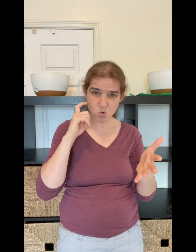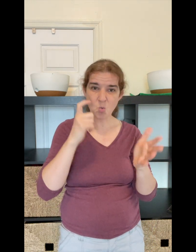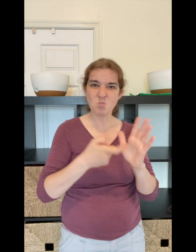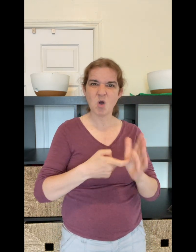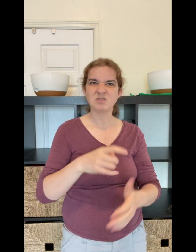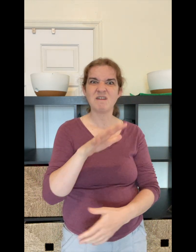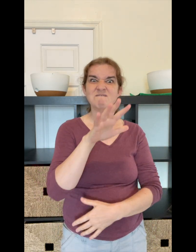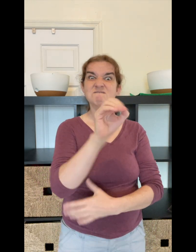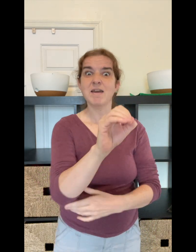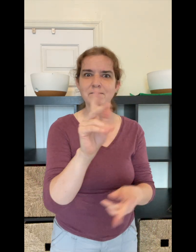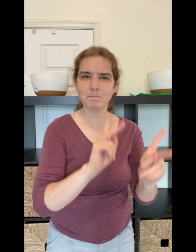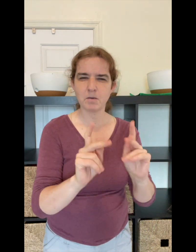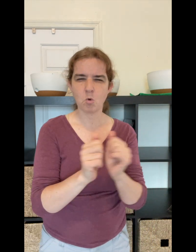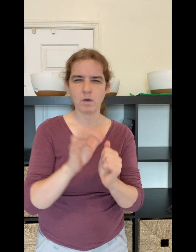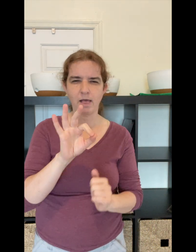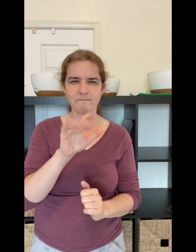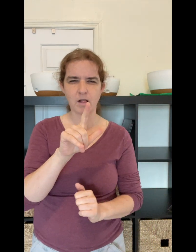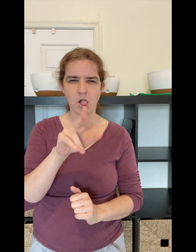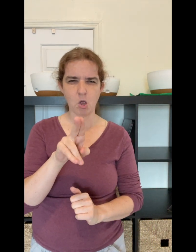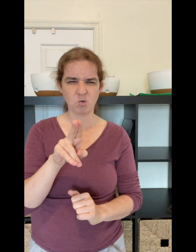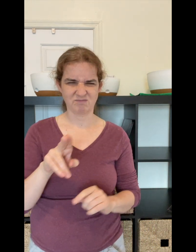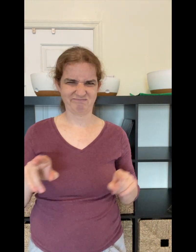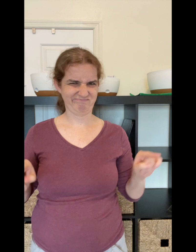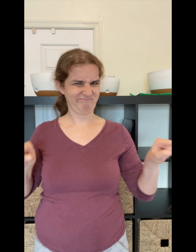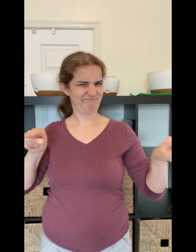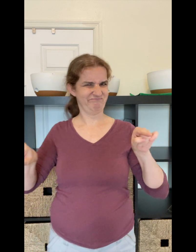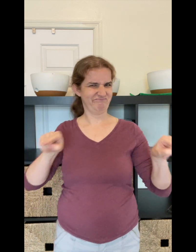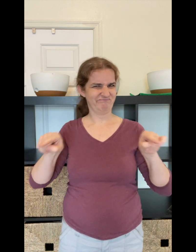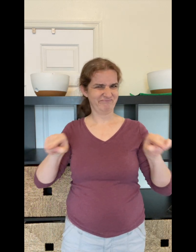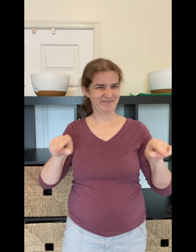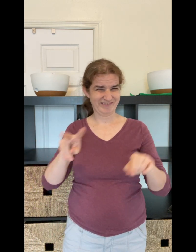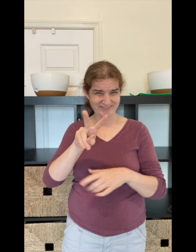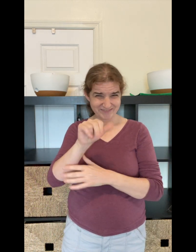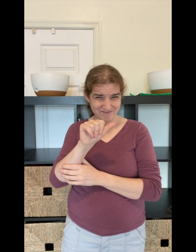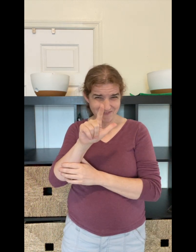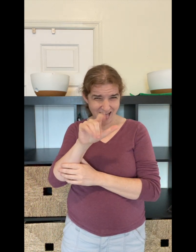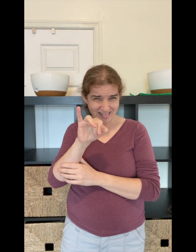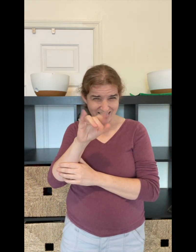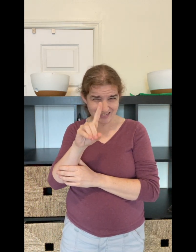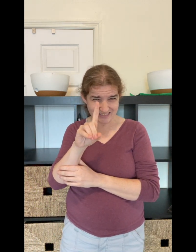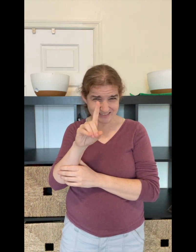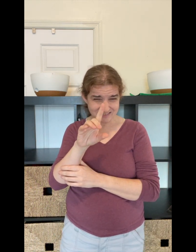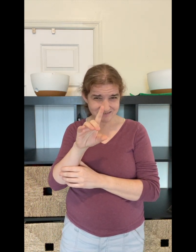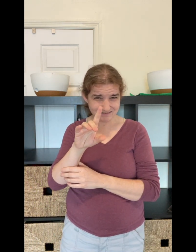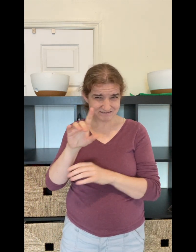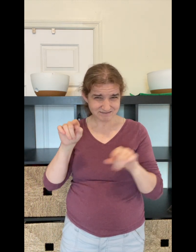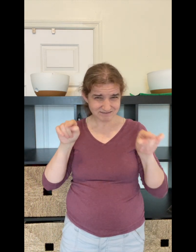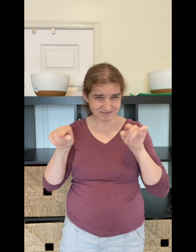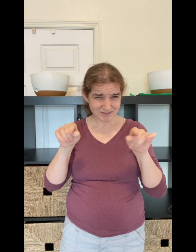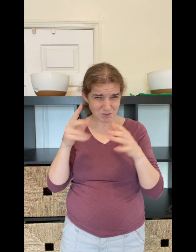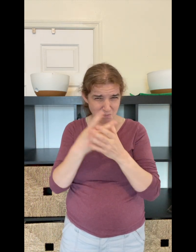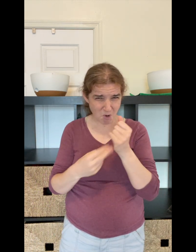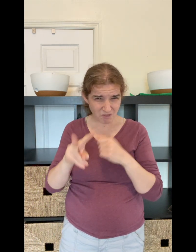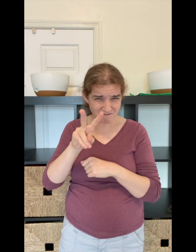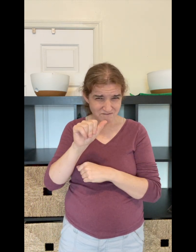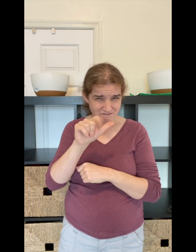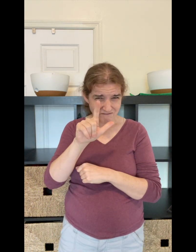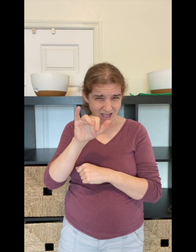a study. They notice they have 50 people with the flu. You're looking at those two different studies. Are they both valid?